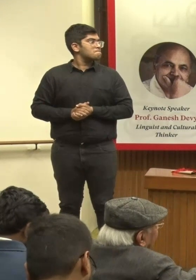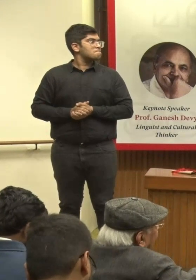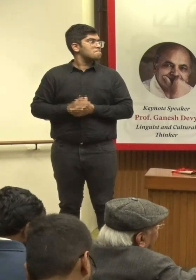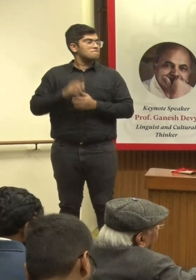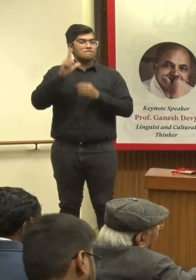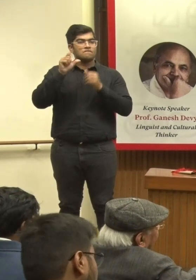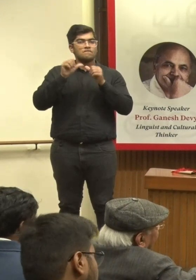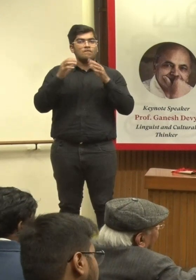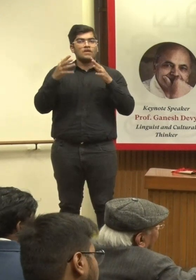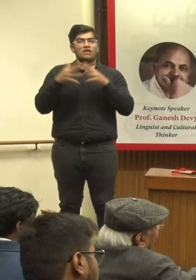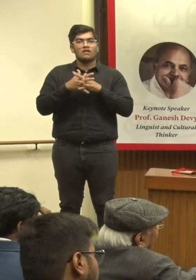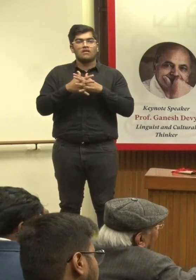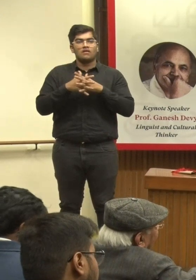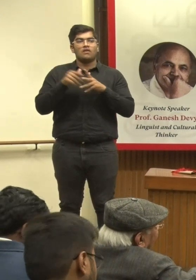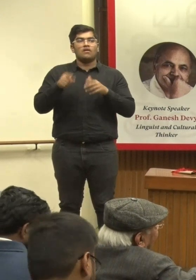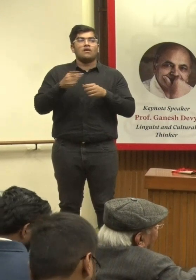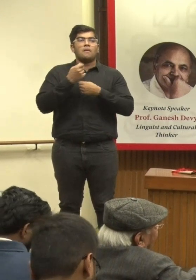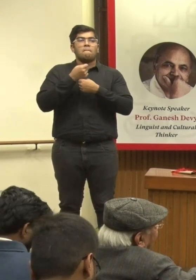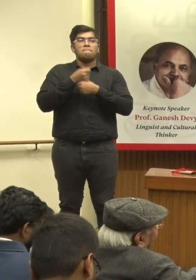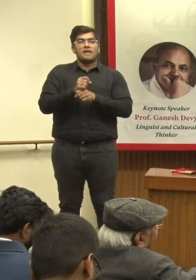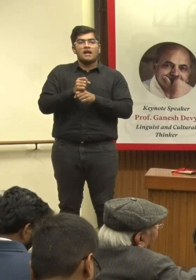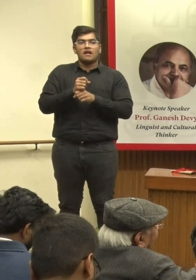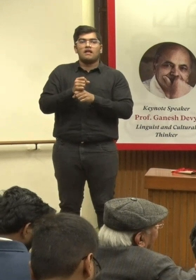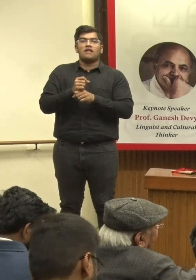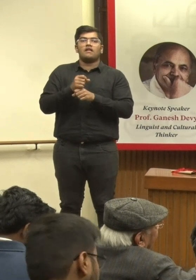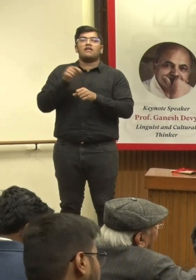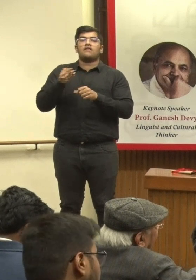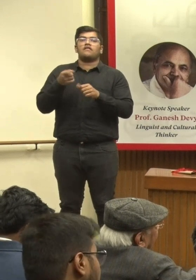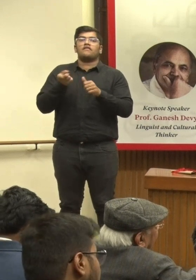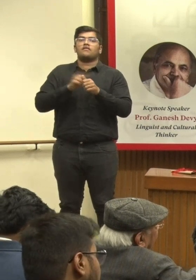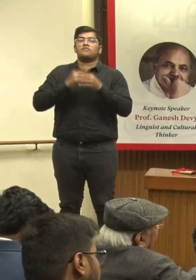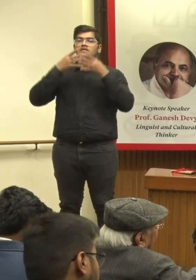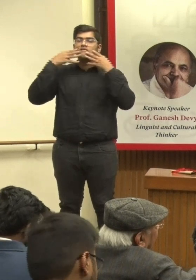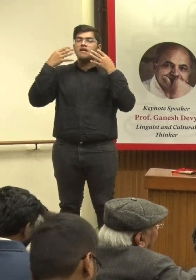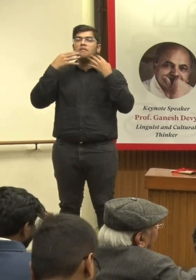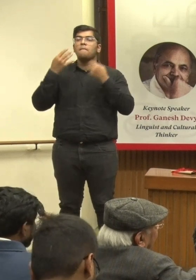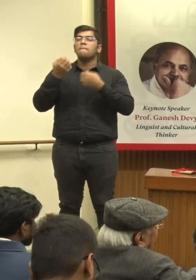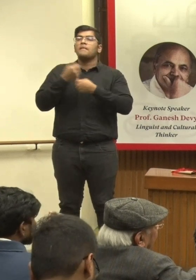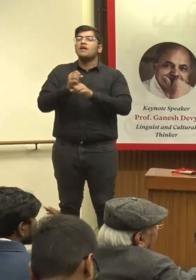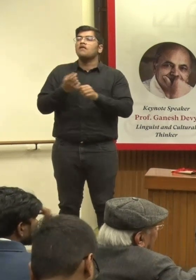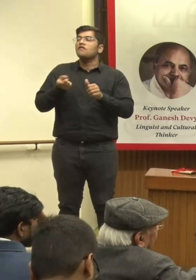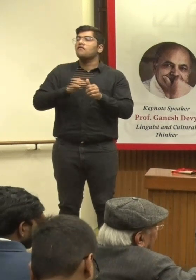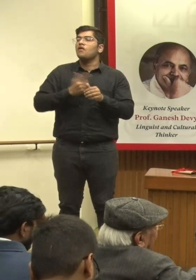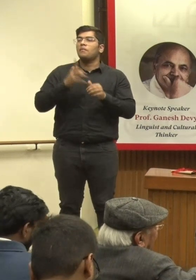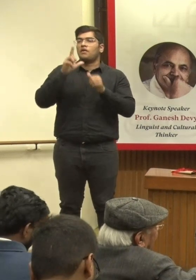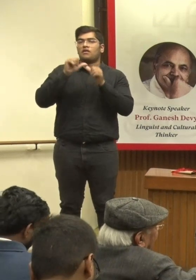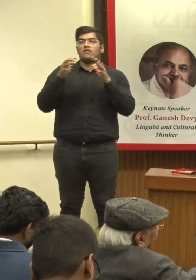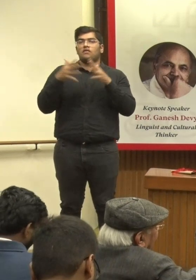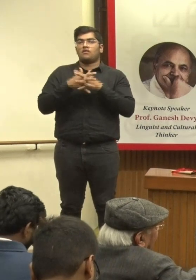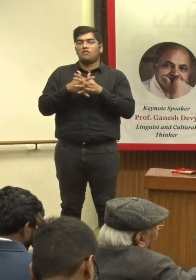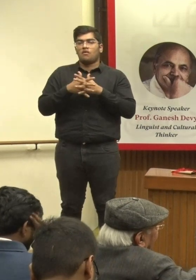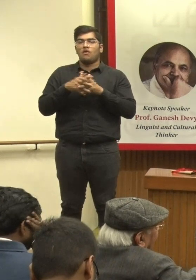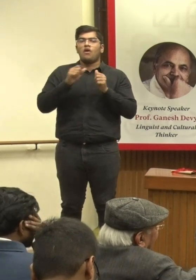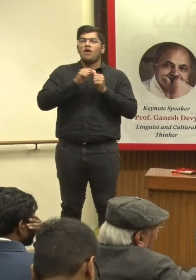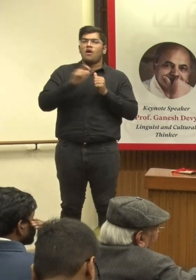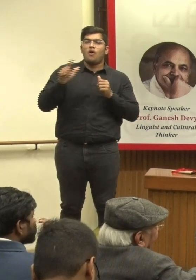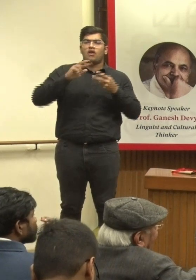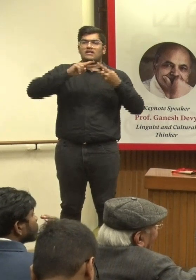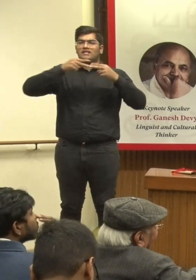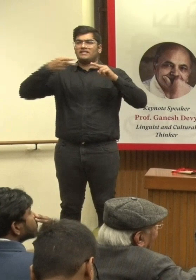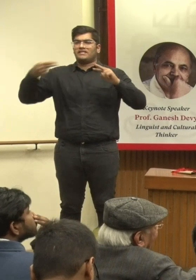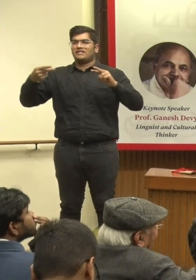Law created our tribals. All genetic tests carried out